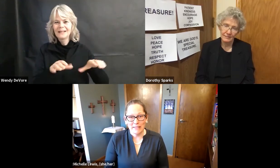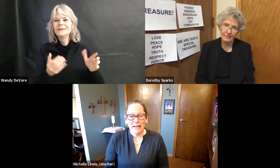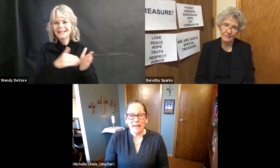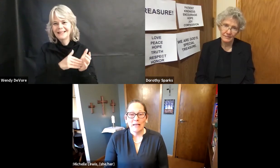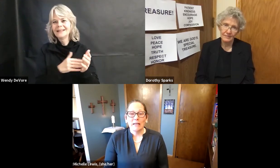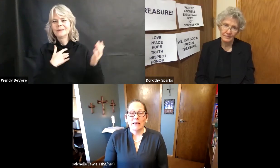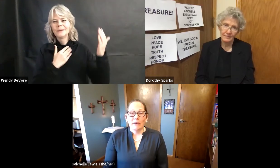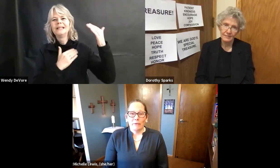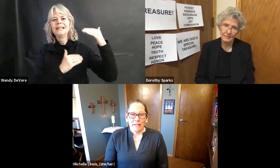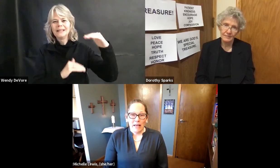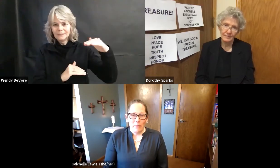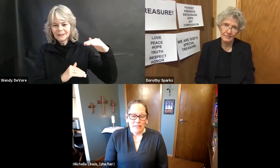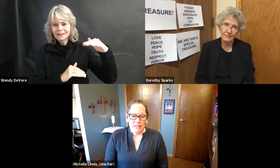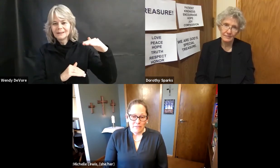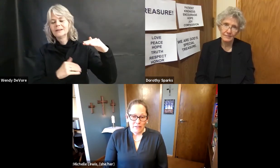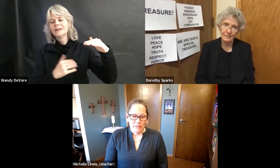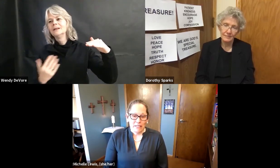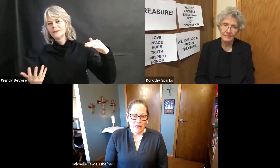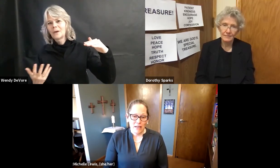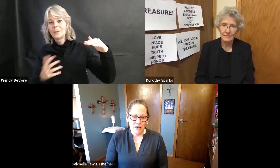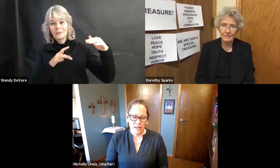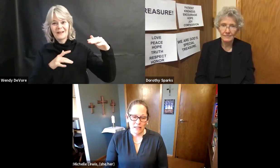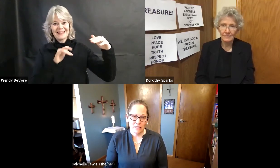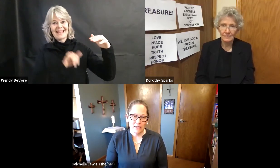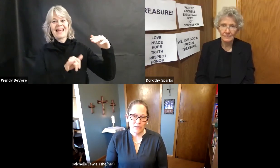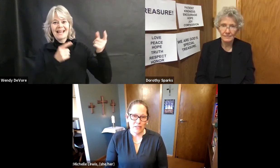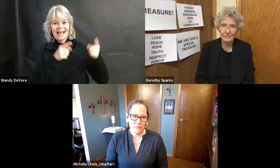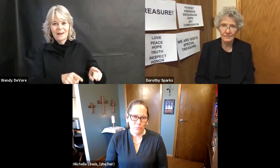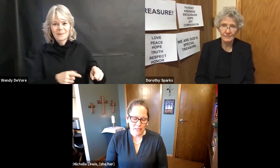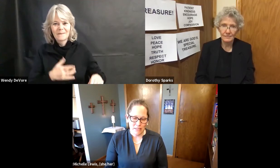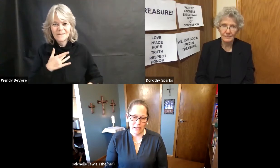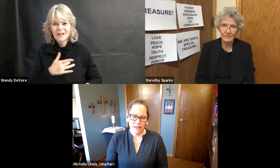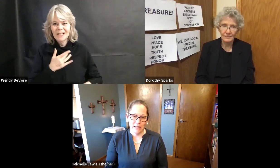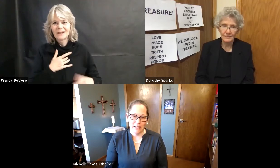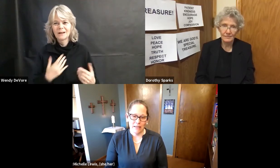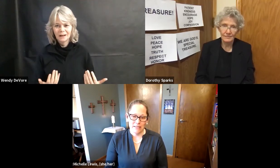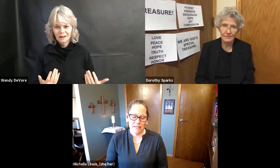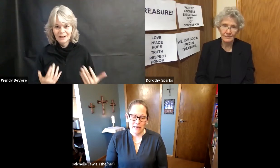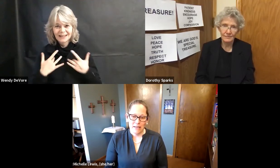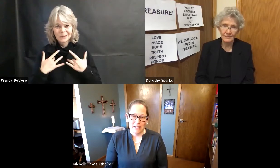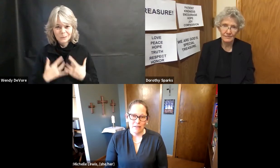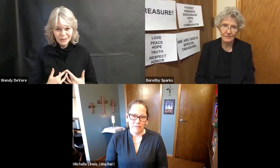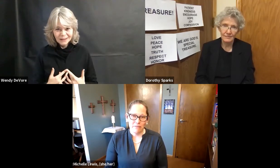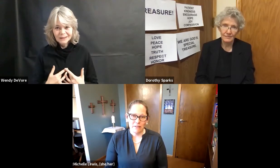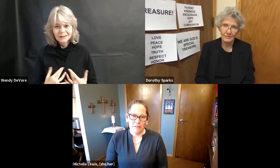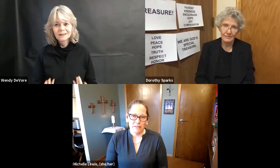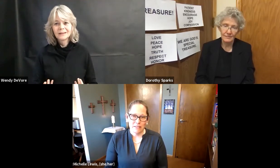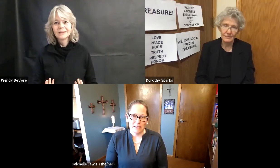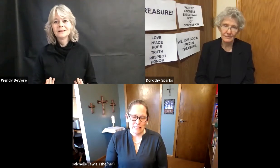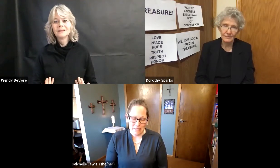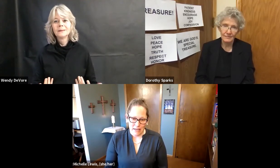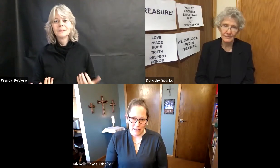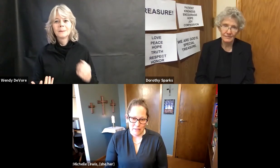And when that happens, it feels sort of depressing and it